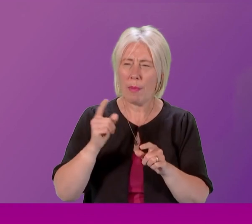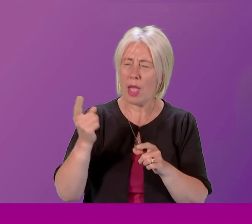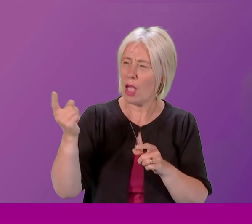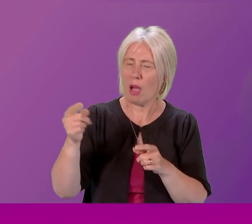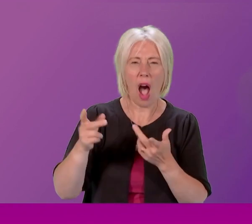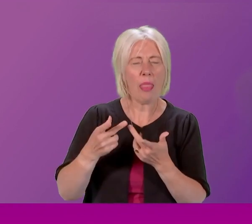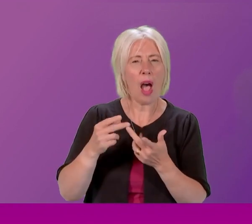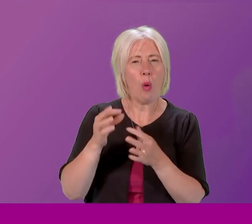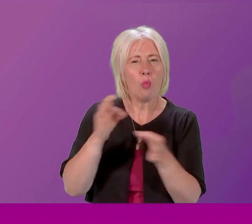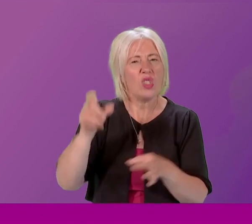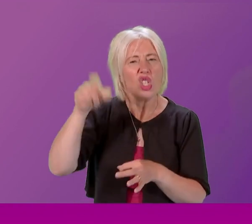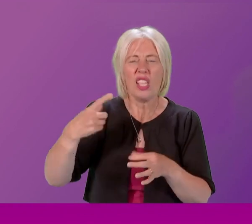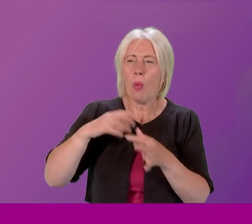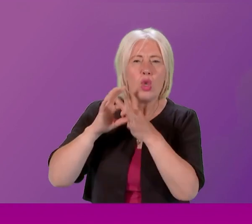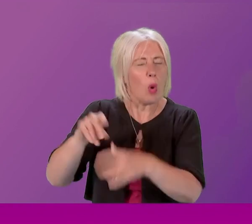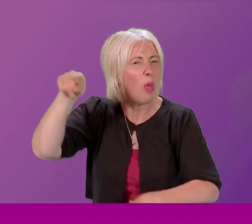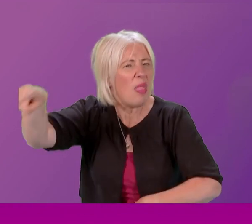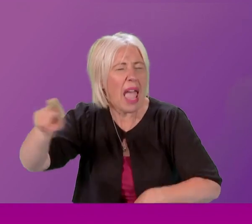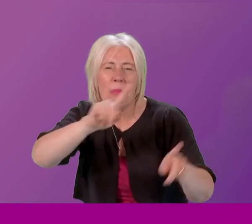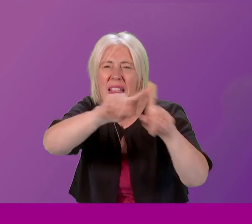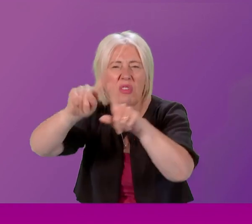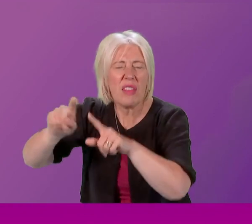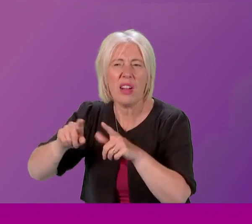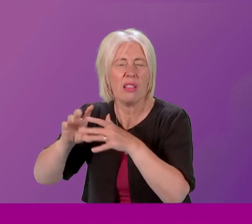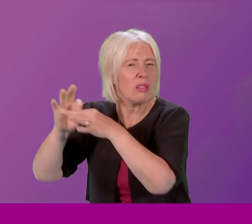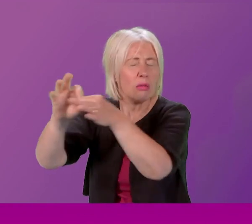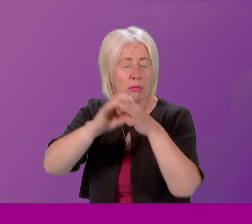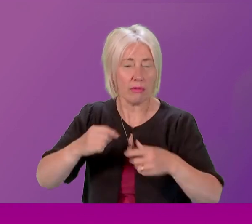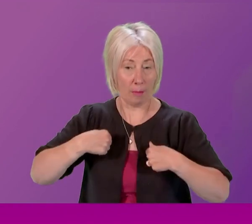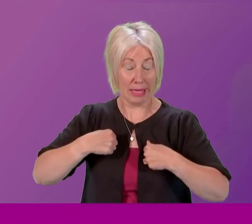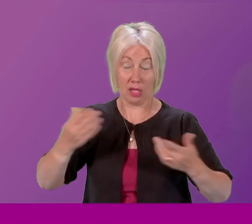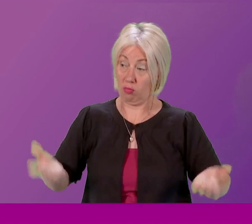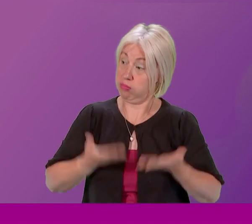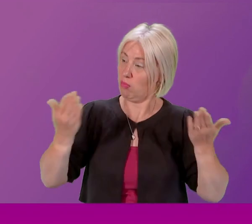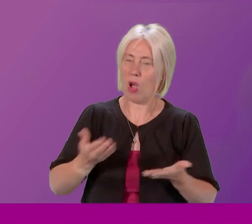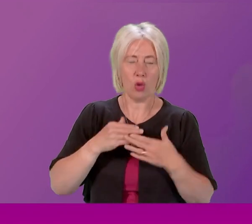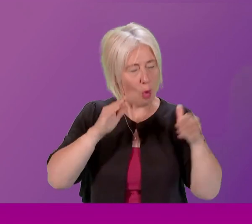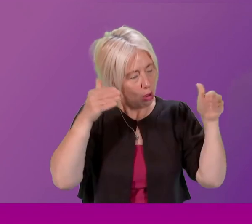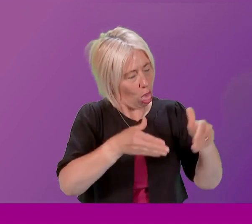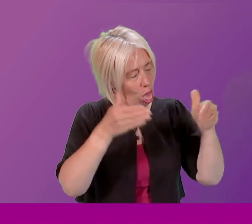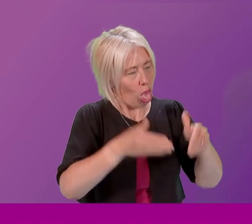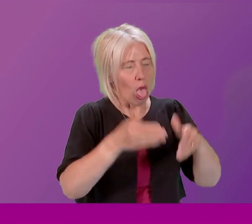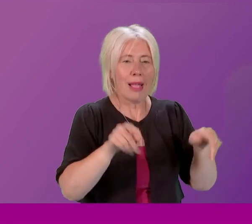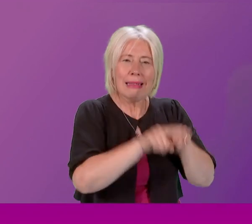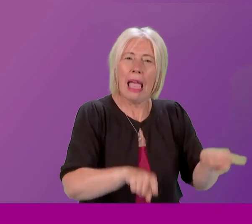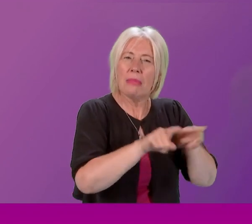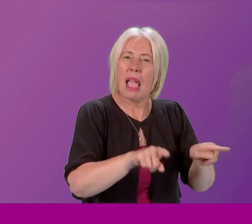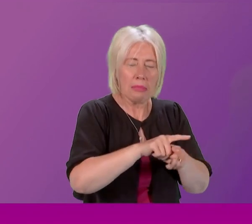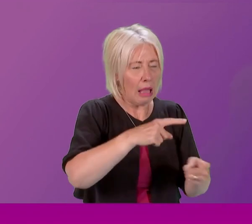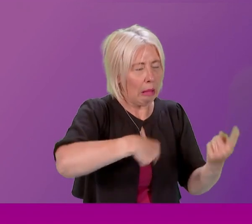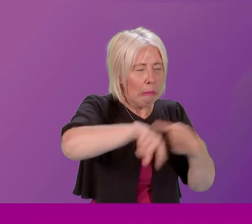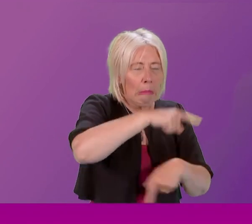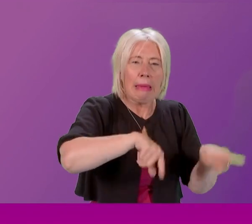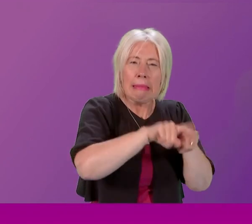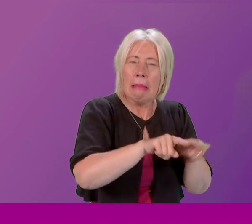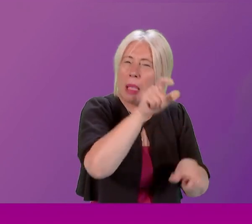collaborations, for example, just other things, you know, to keep myself buoyant, because I was finding myself just going round and